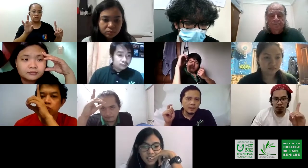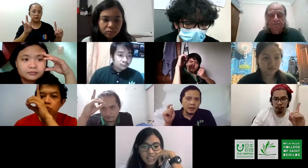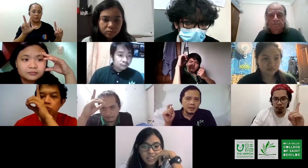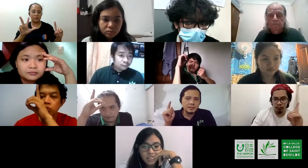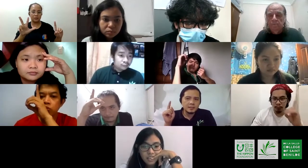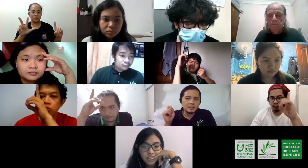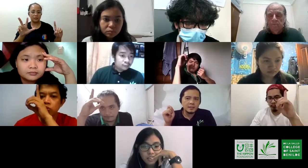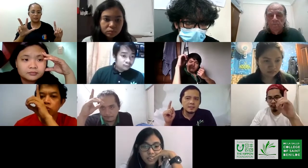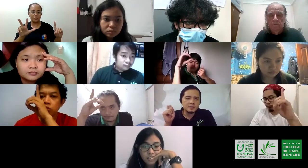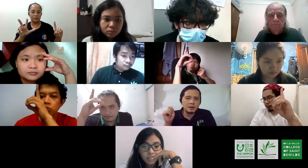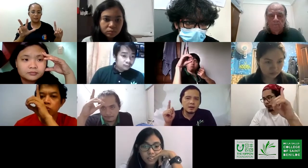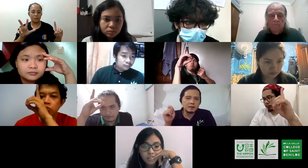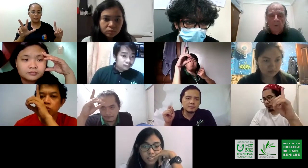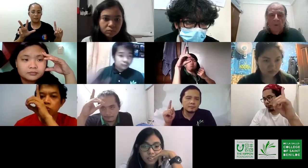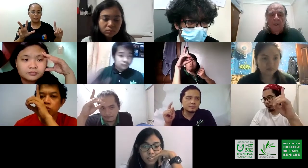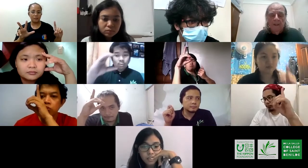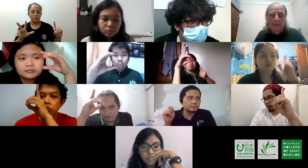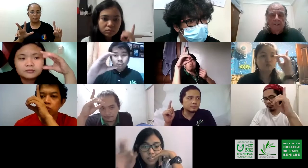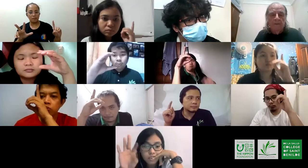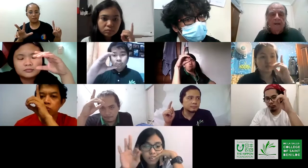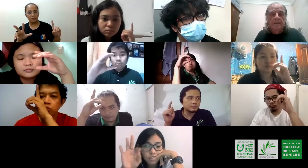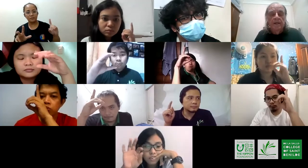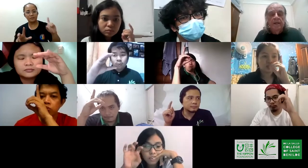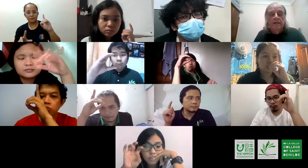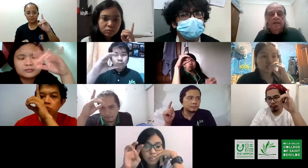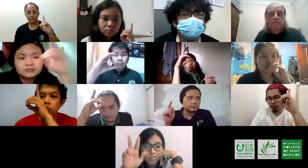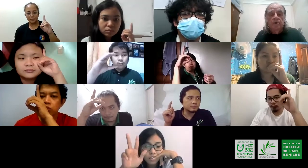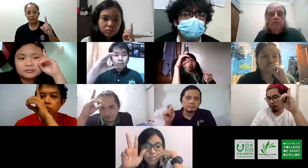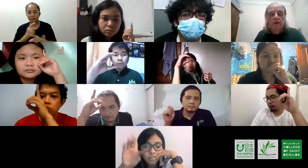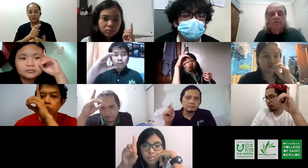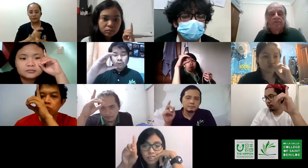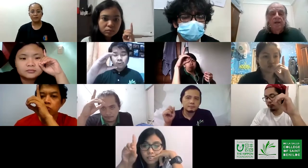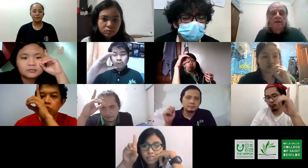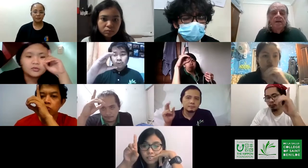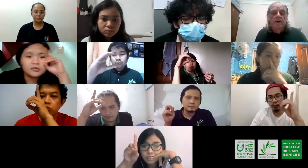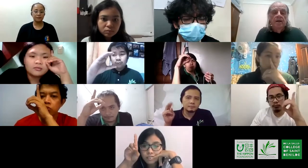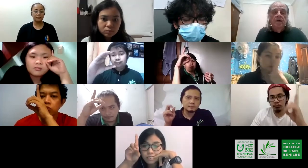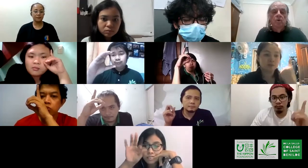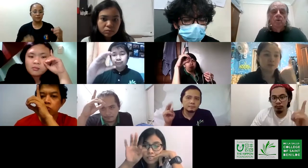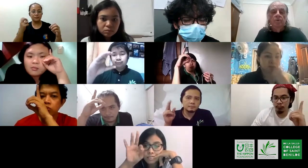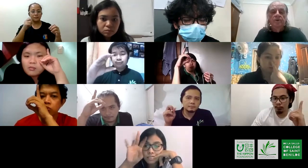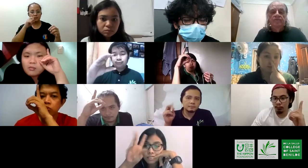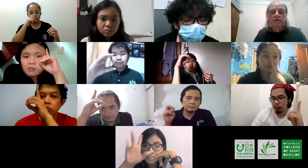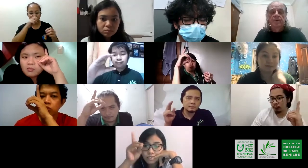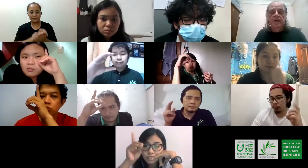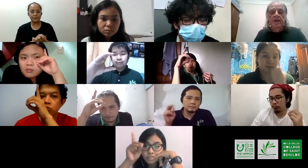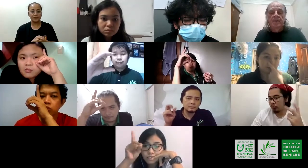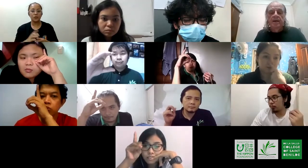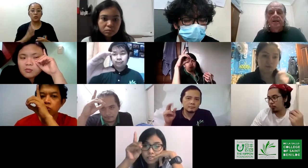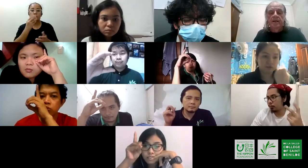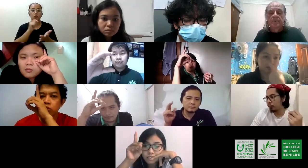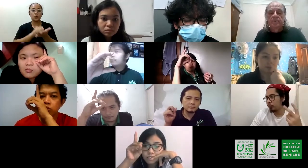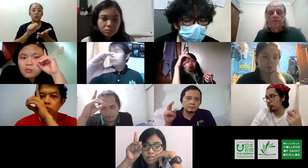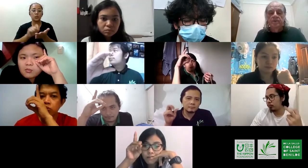Alice, was written in A, 1960, B, 1963, C, 1970,